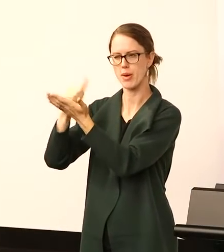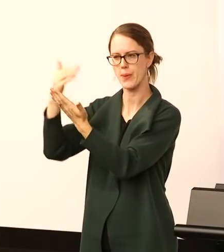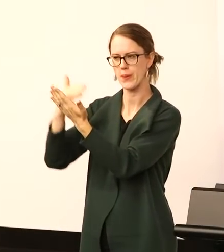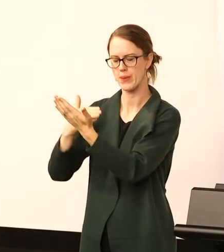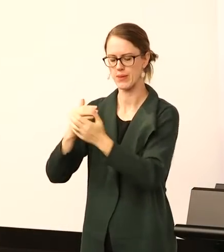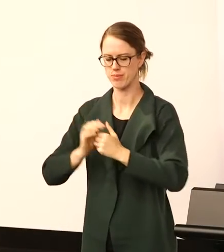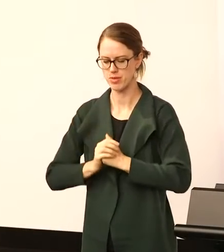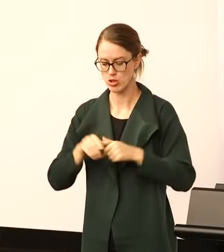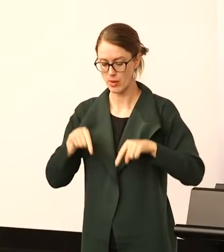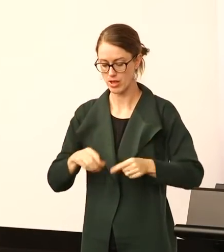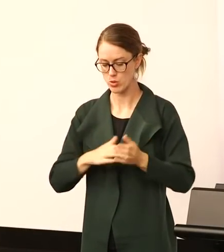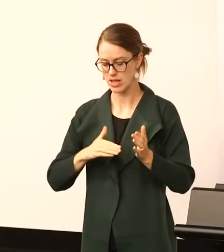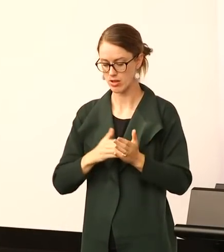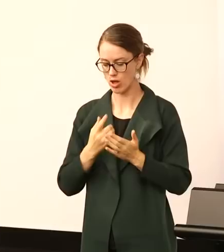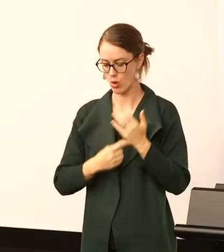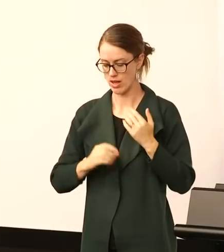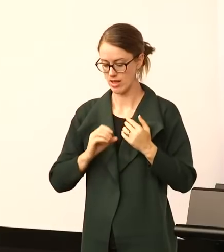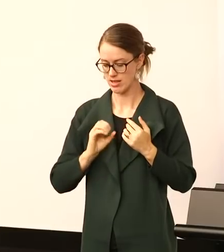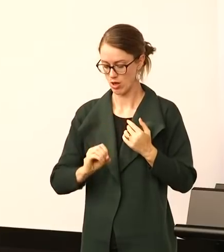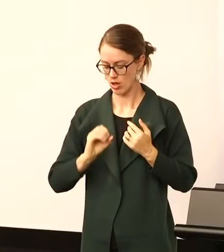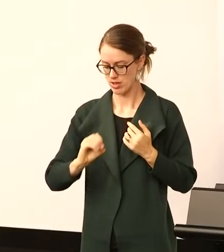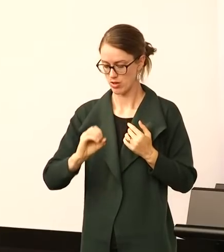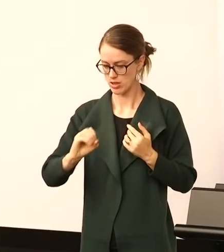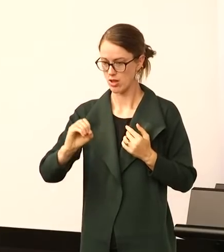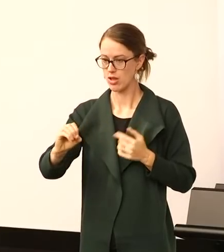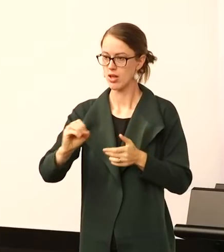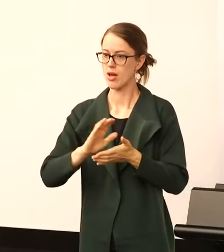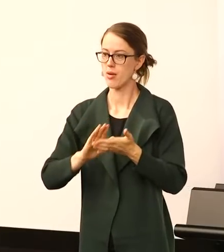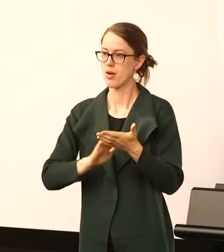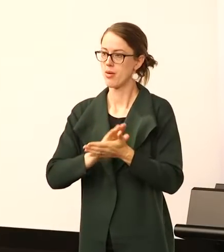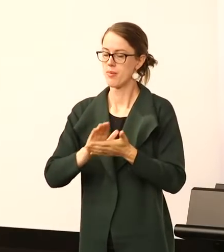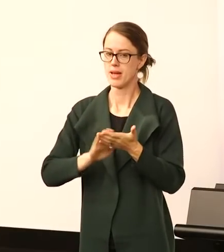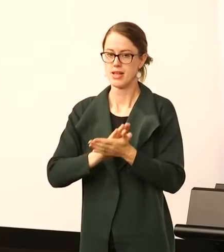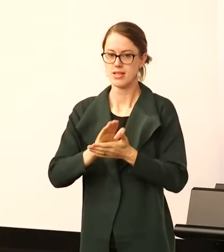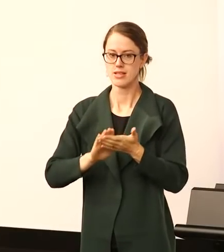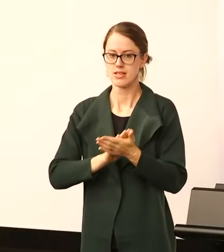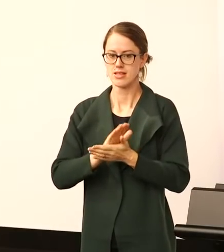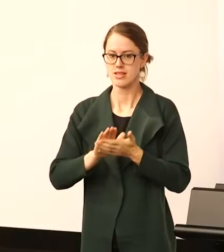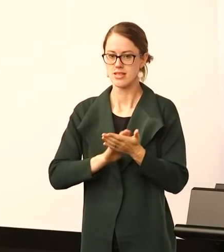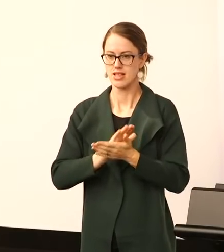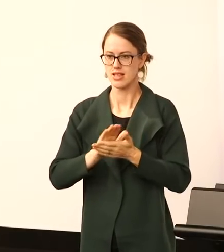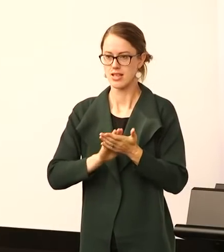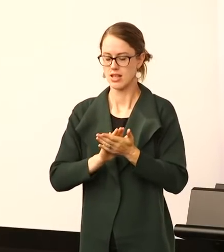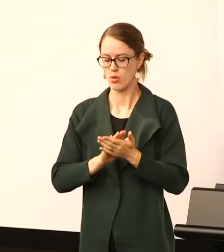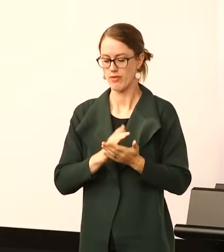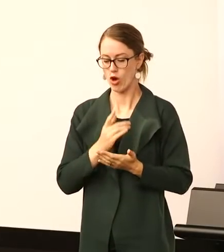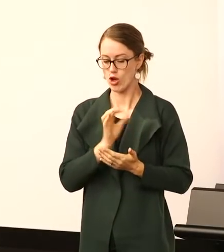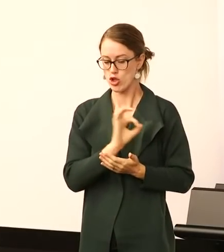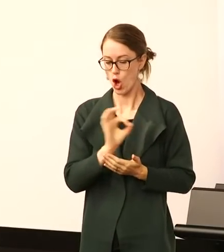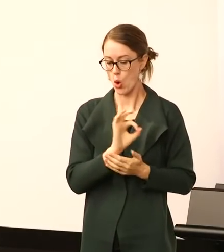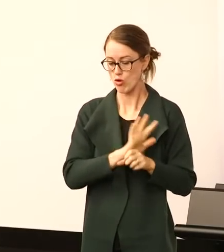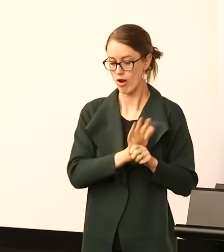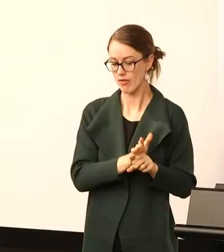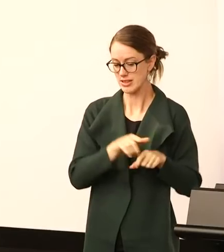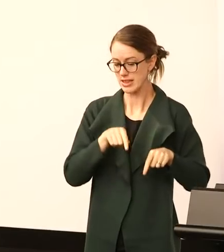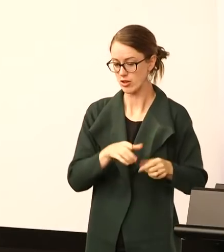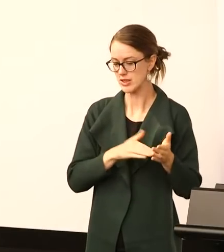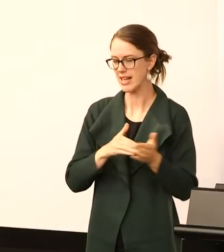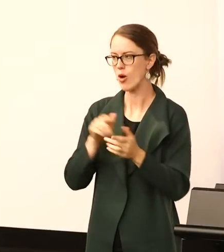of the 0 cases here is not just that we've got no cases on shore, but we're not seeing any coming through the border, which suggests